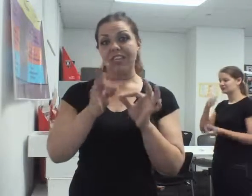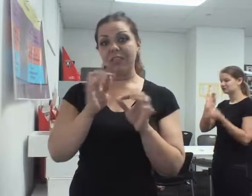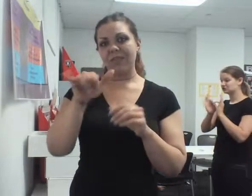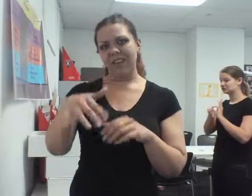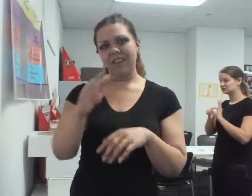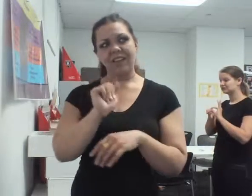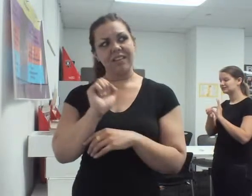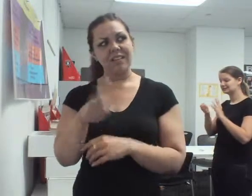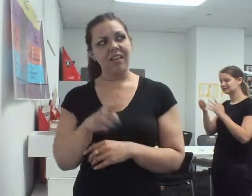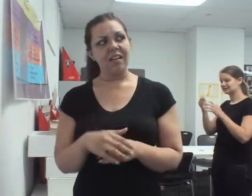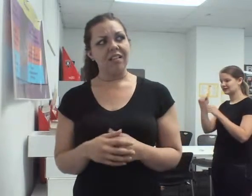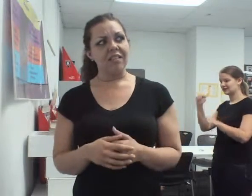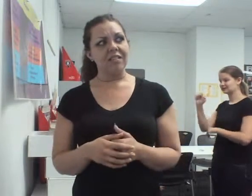this.